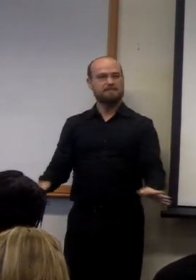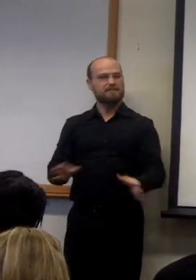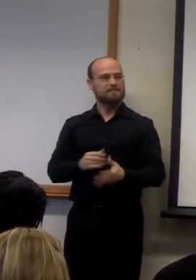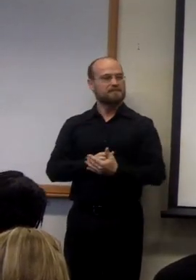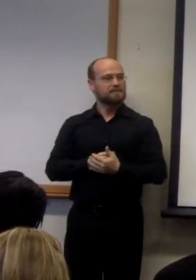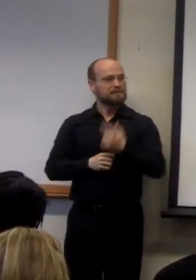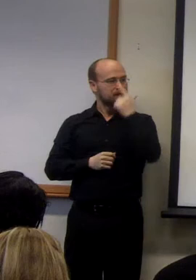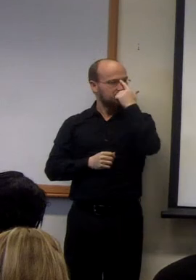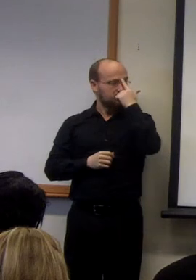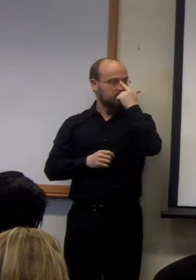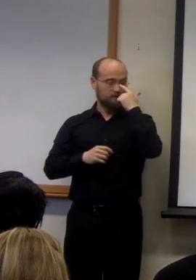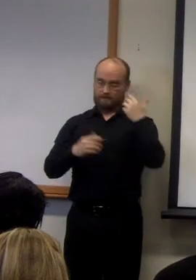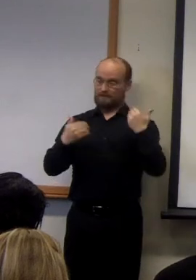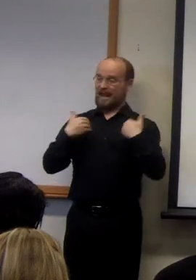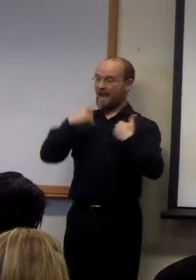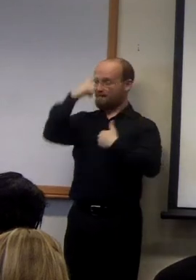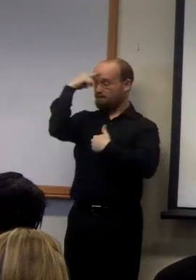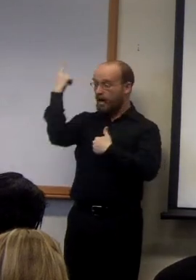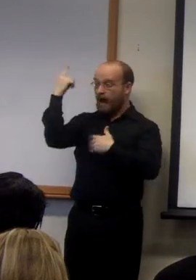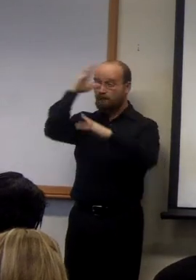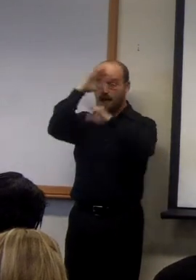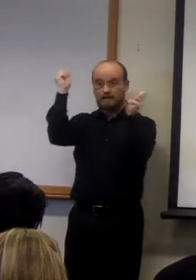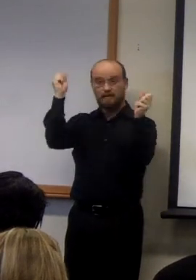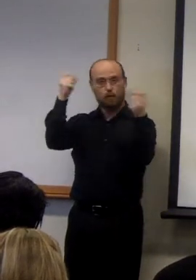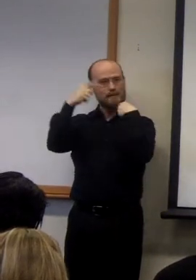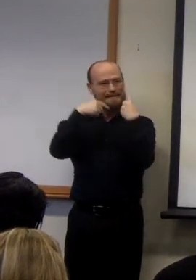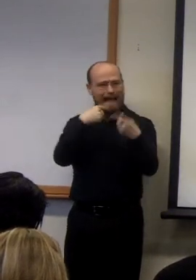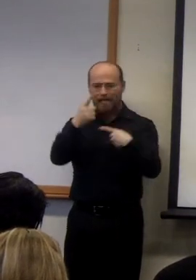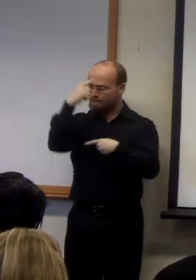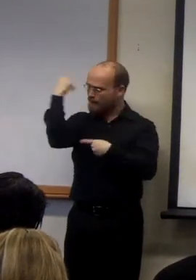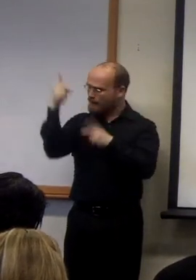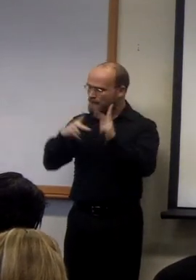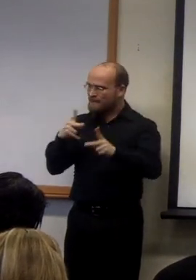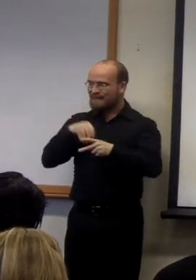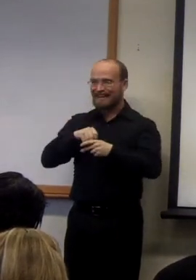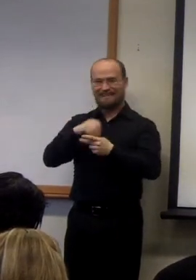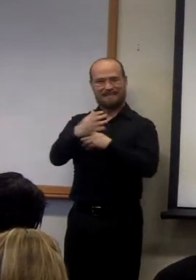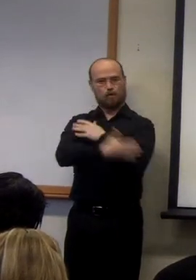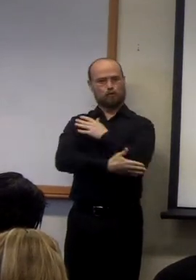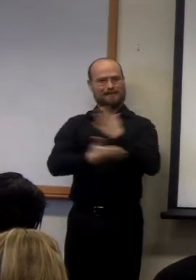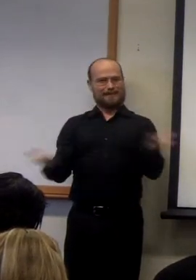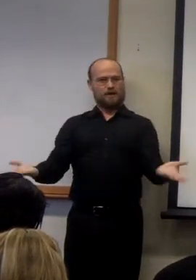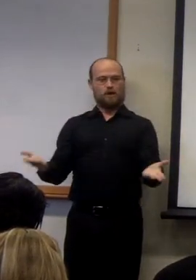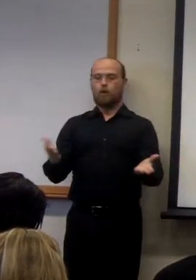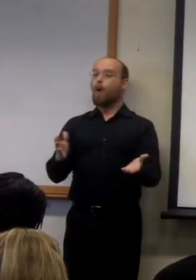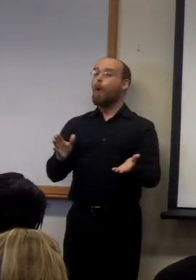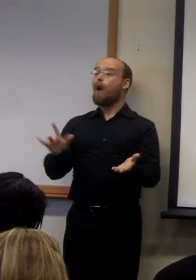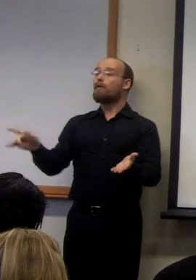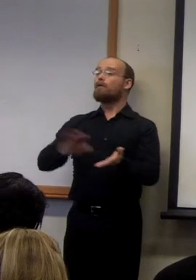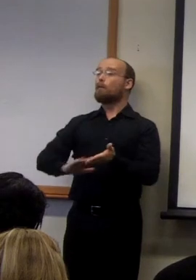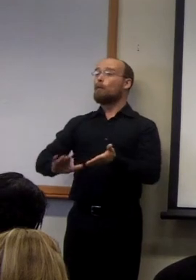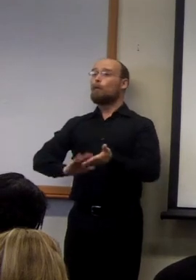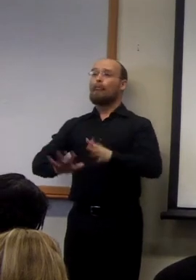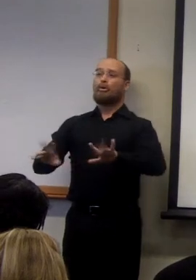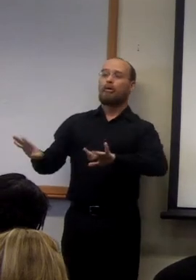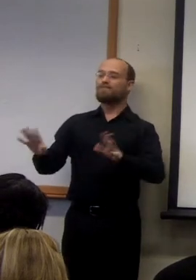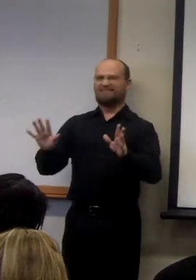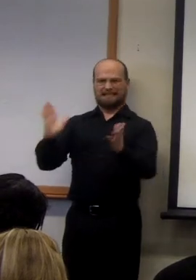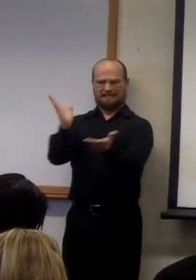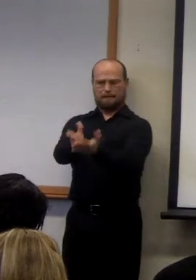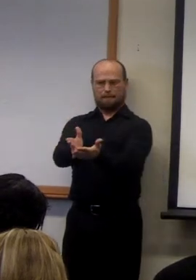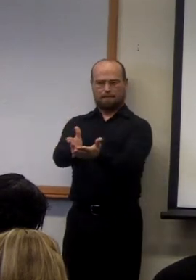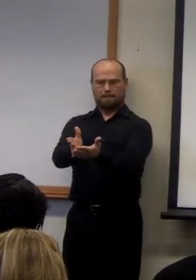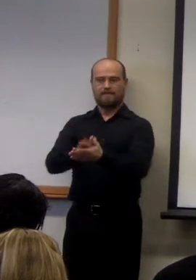We have a black president telling black people in this country to stop making excuses. And there are a lot of people who